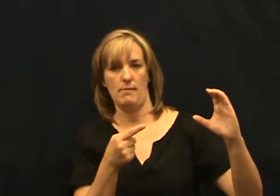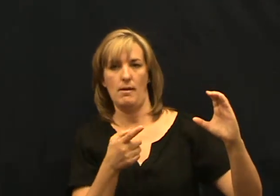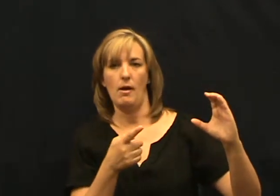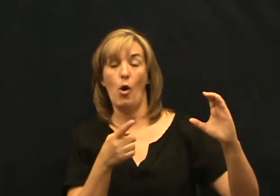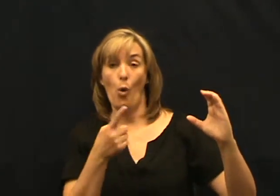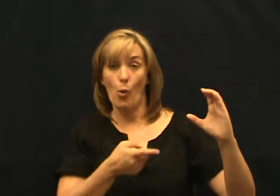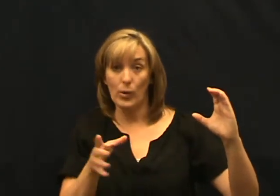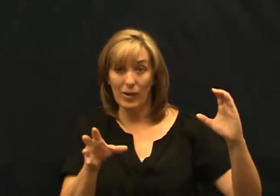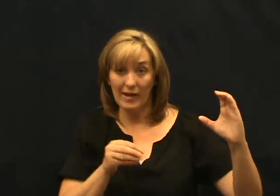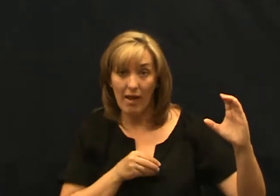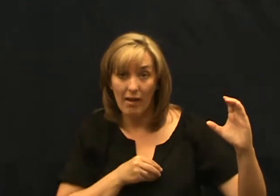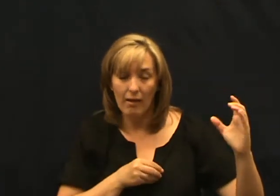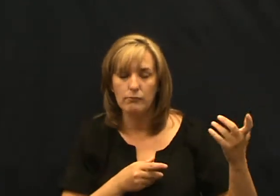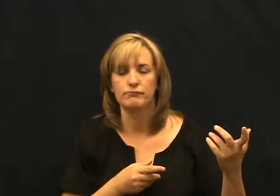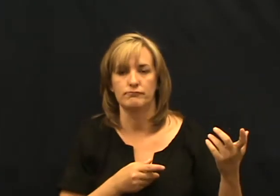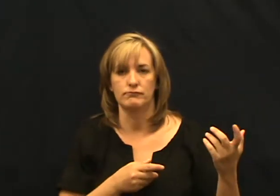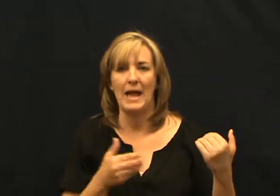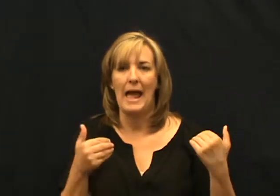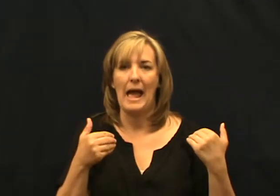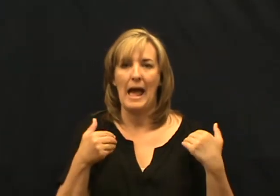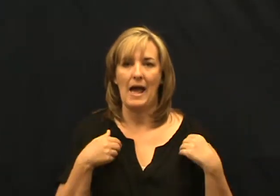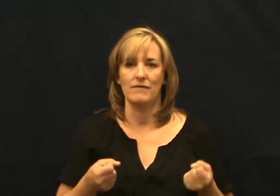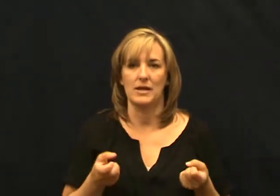Well, we incurred an expense for these